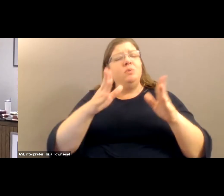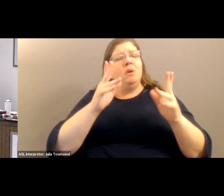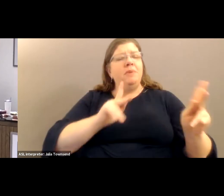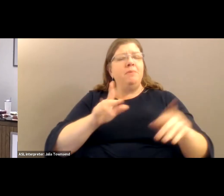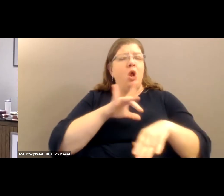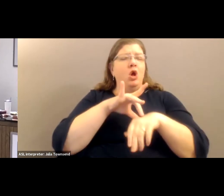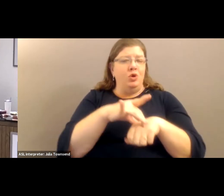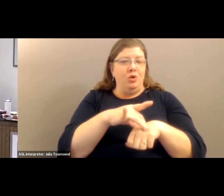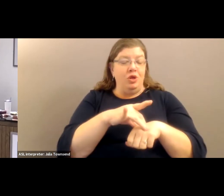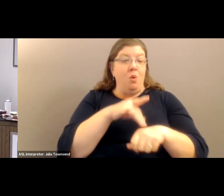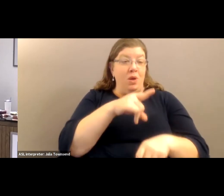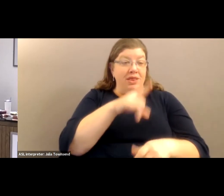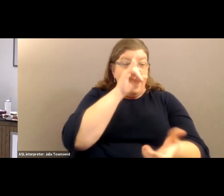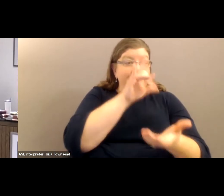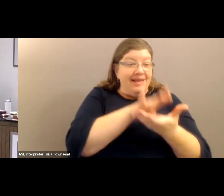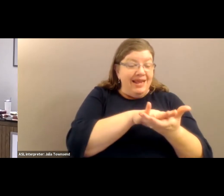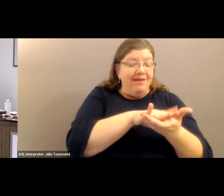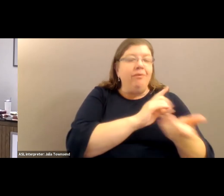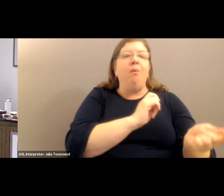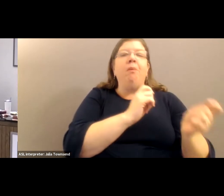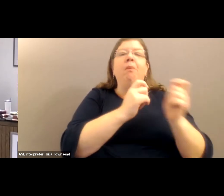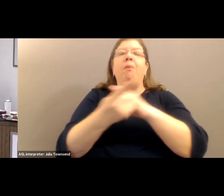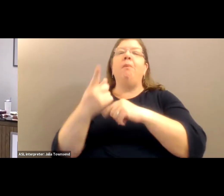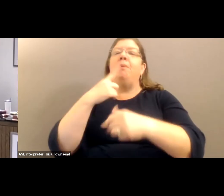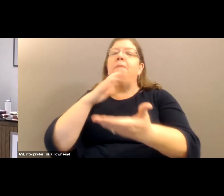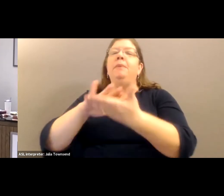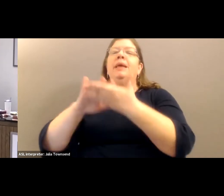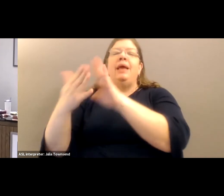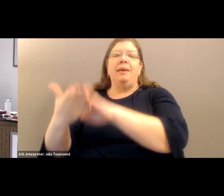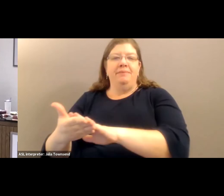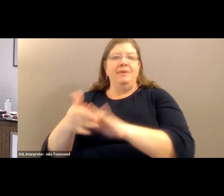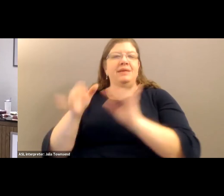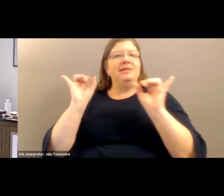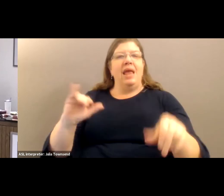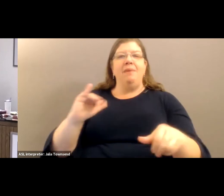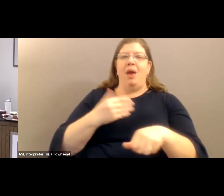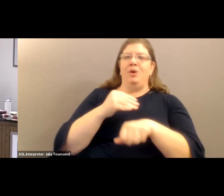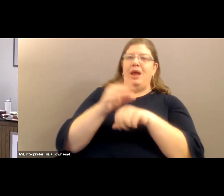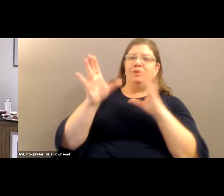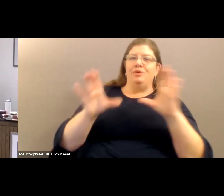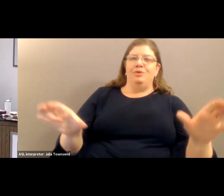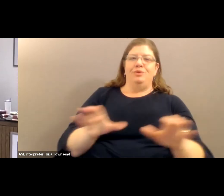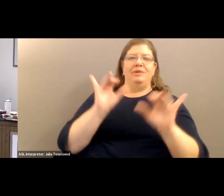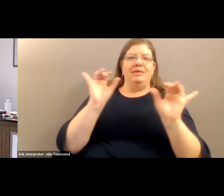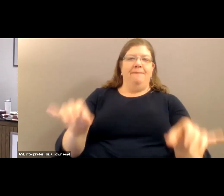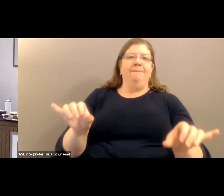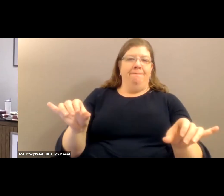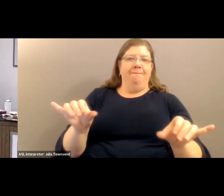believe is what they become. And I think that is exactly what our counselors do. Thank you.